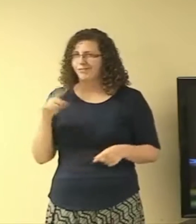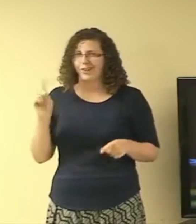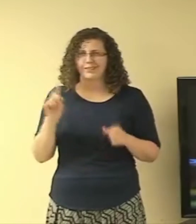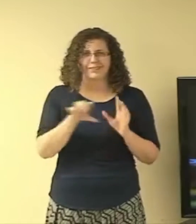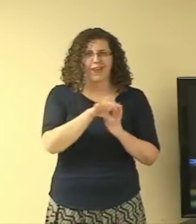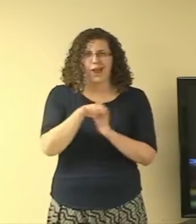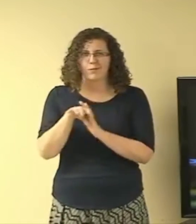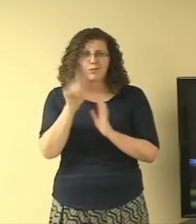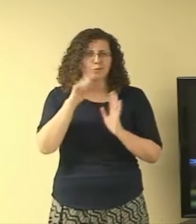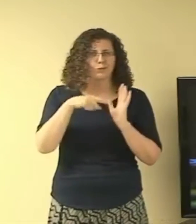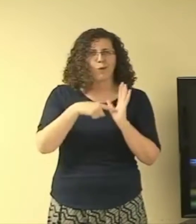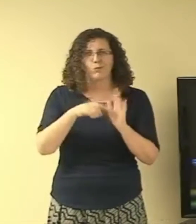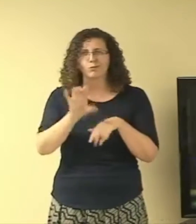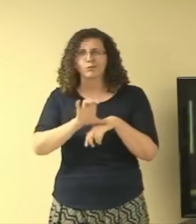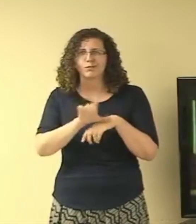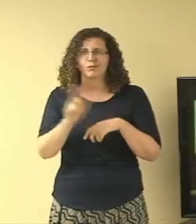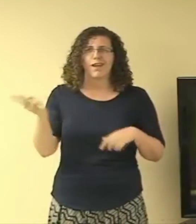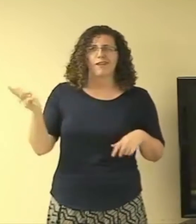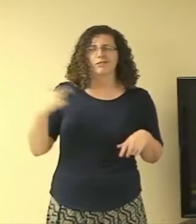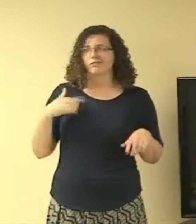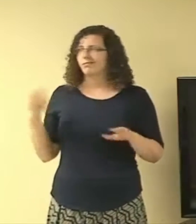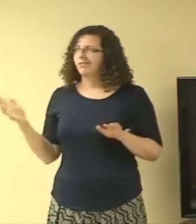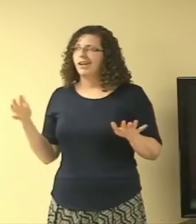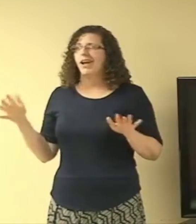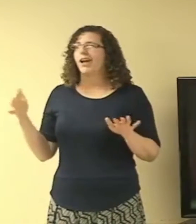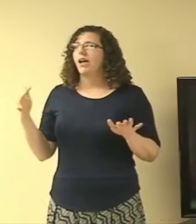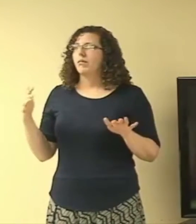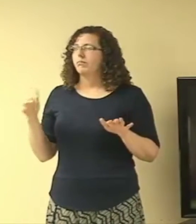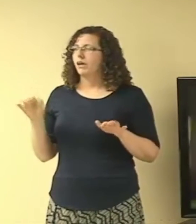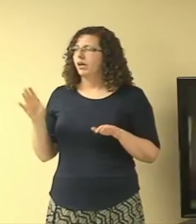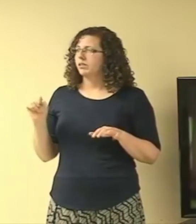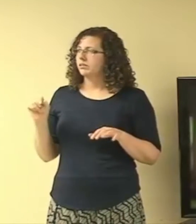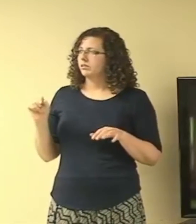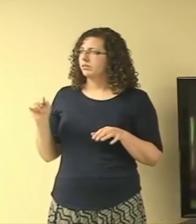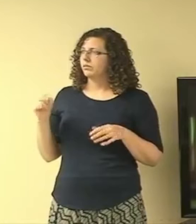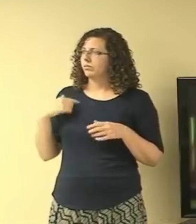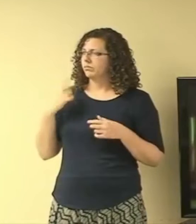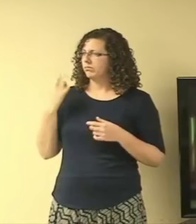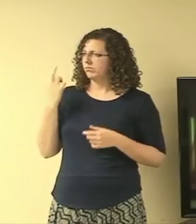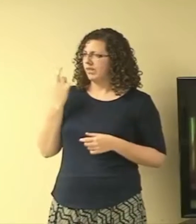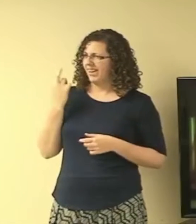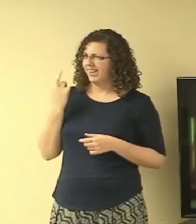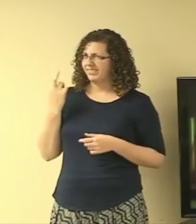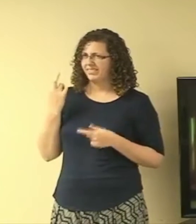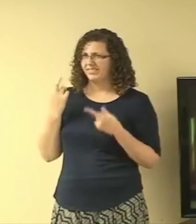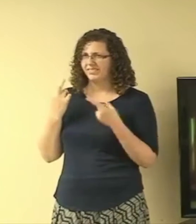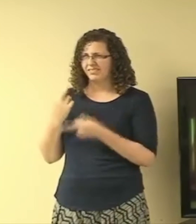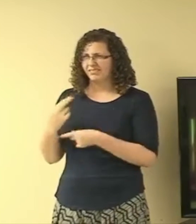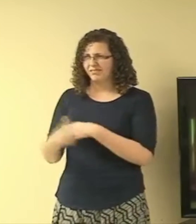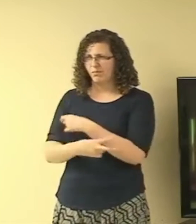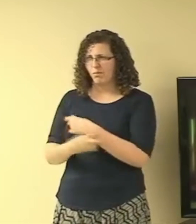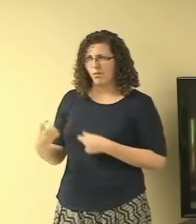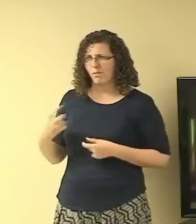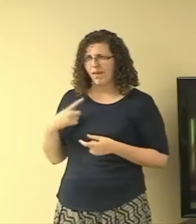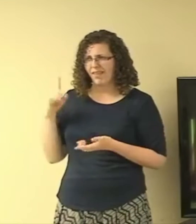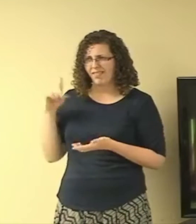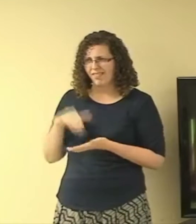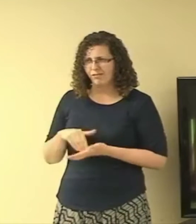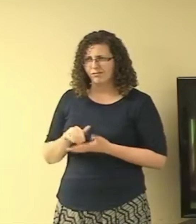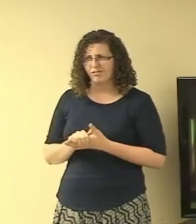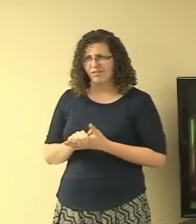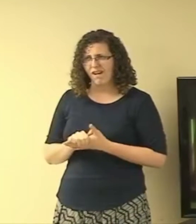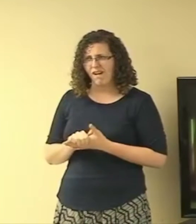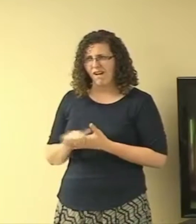they're going to play it back during service later, you know, or something. But in a minute, he starts to realize this guy has stolen his $1,000. He's misused